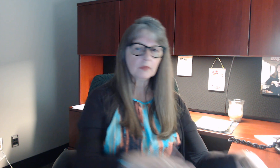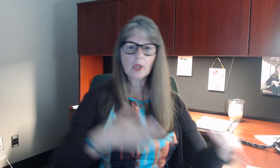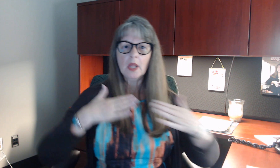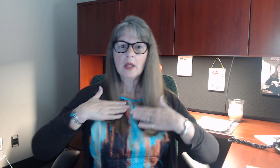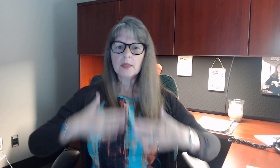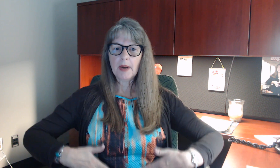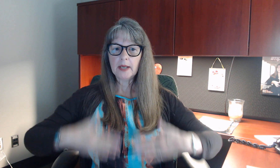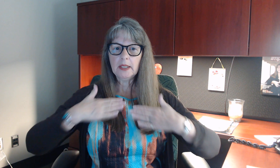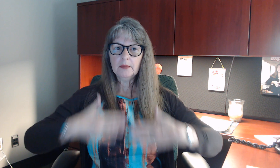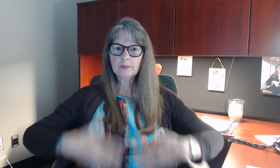The body.